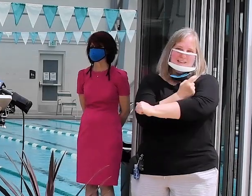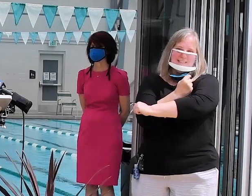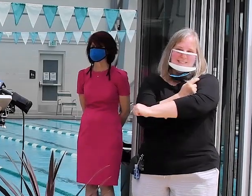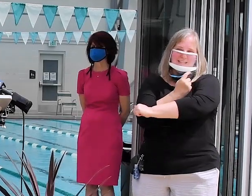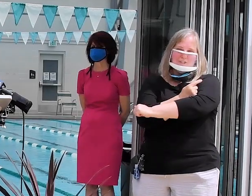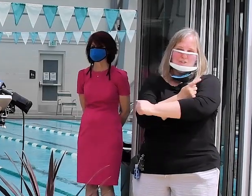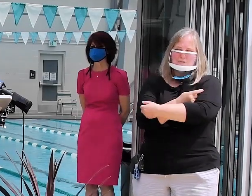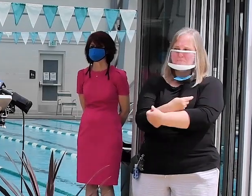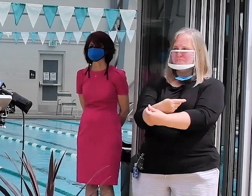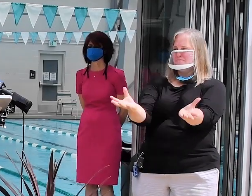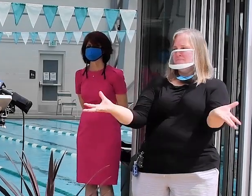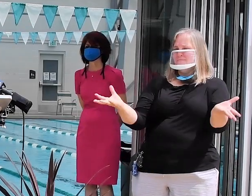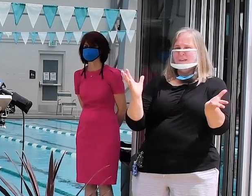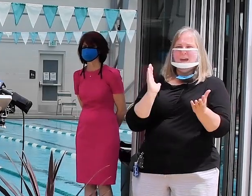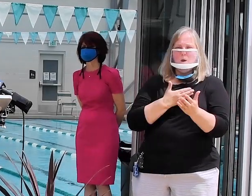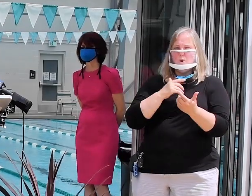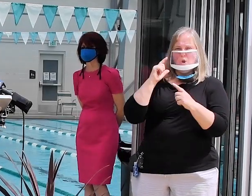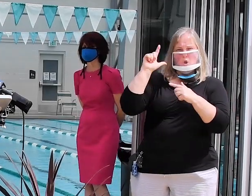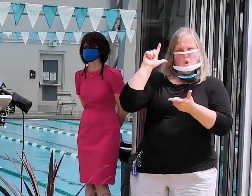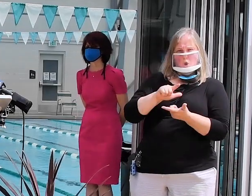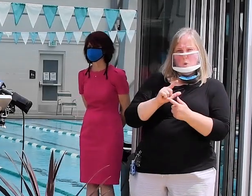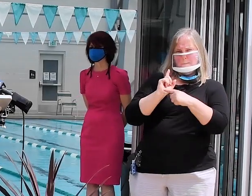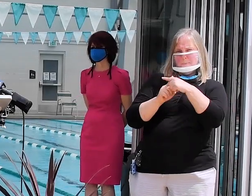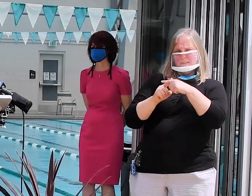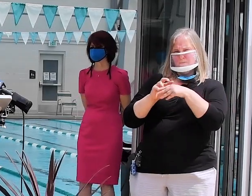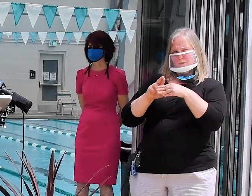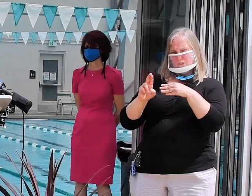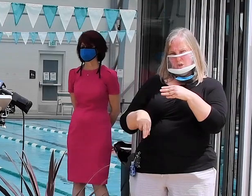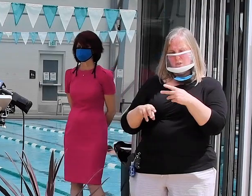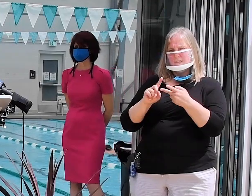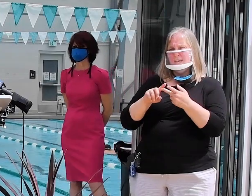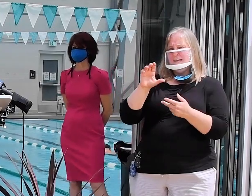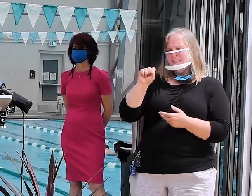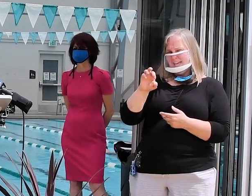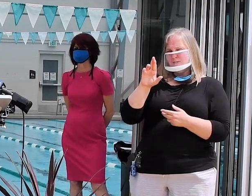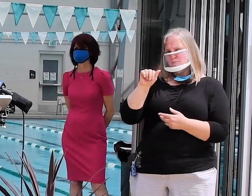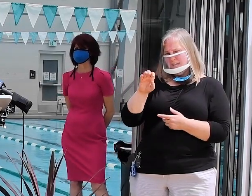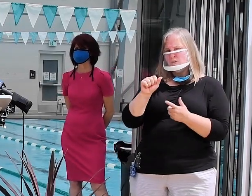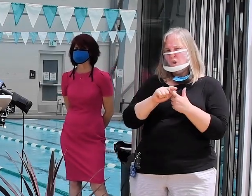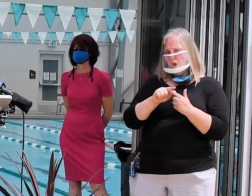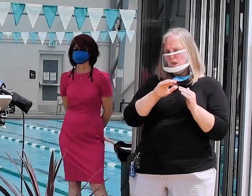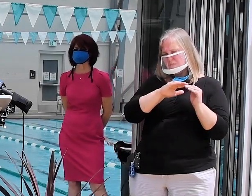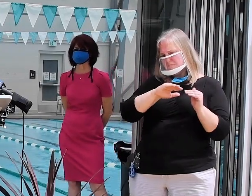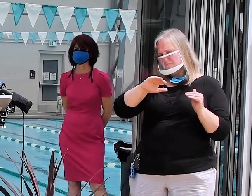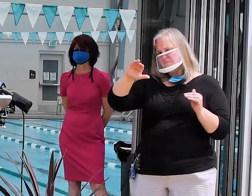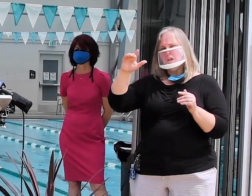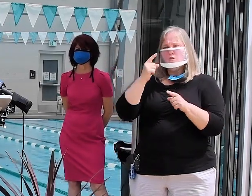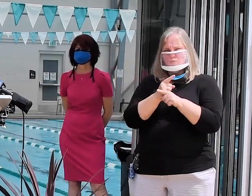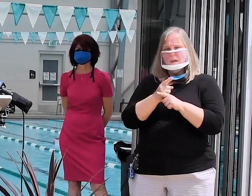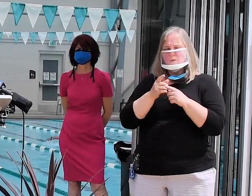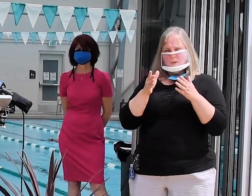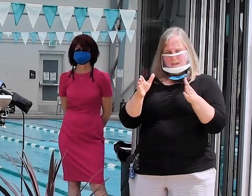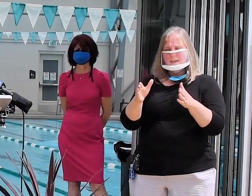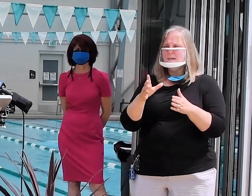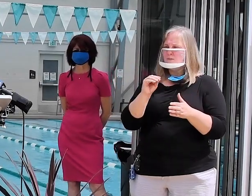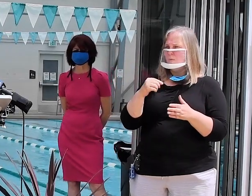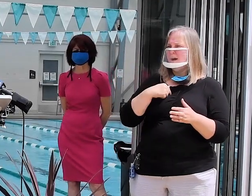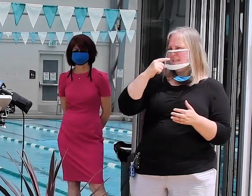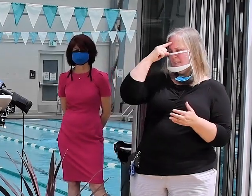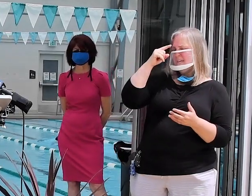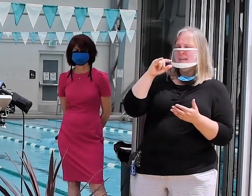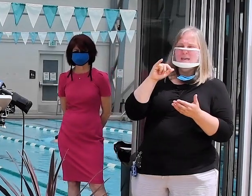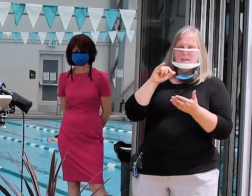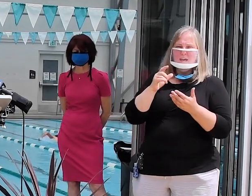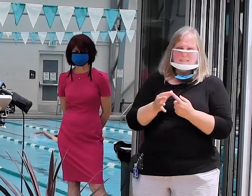vaccination, our low positivity rates, our case rates, which are trending in the right direction, I think that especially given